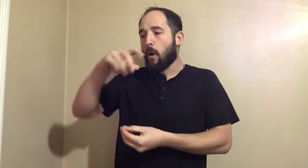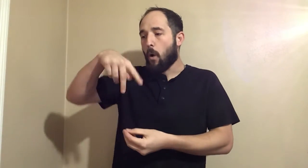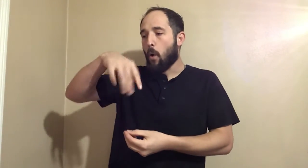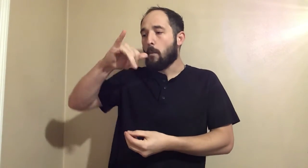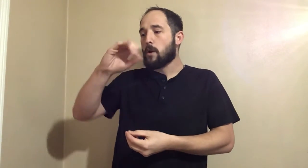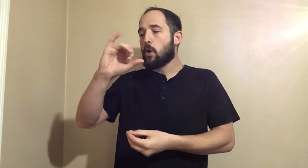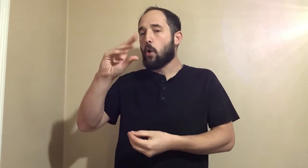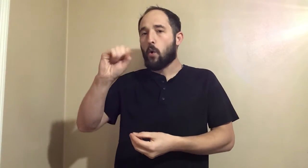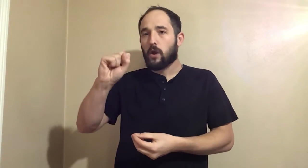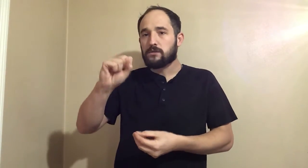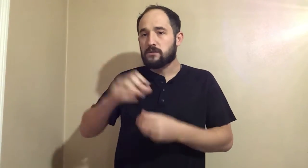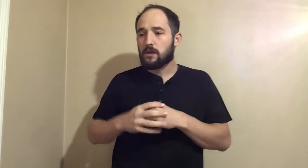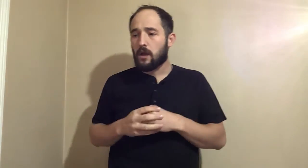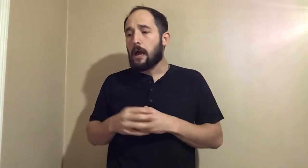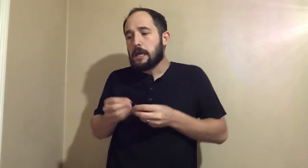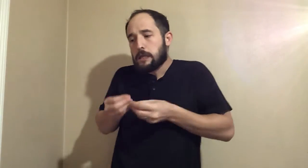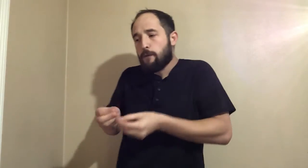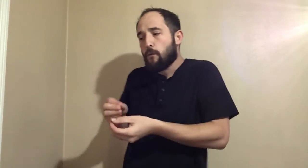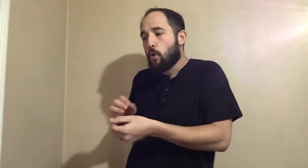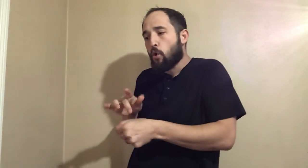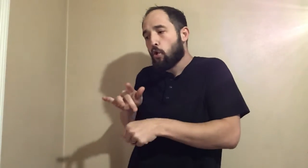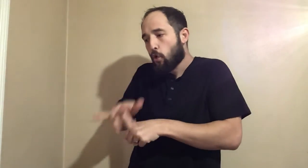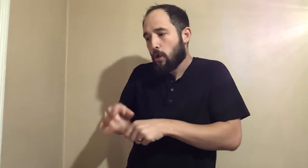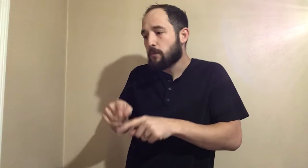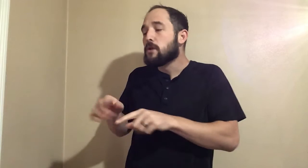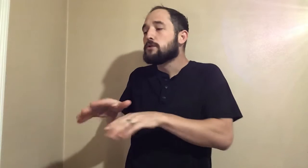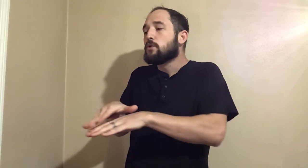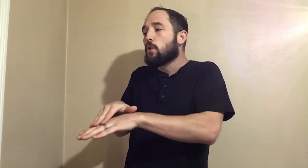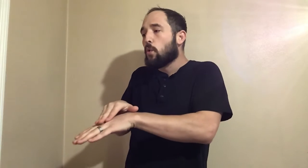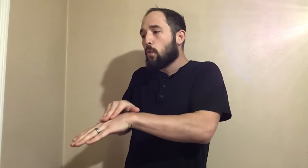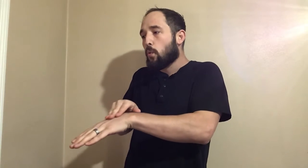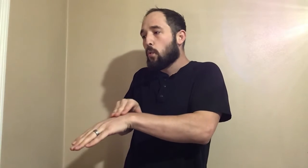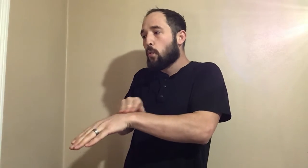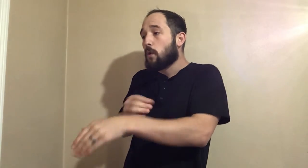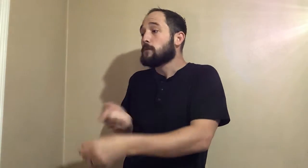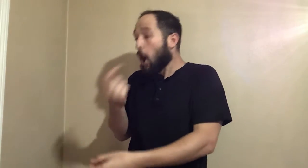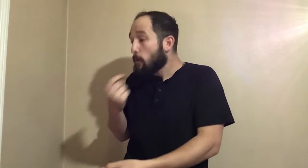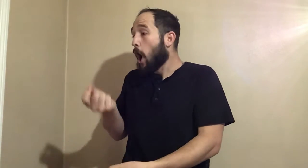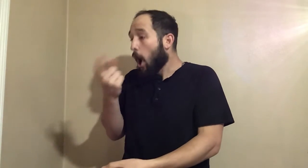early. But then gradually they'll be weaned down to